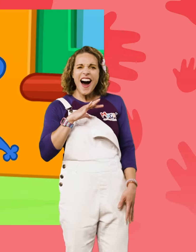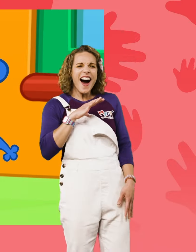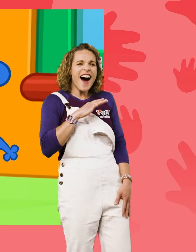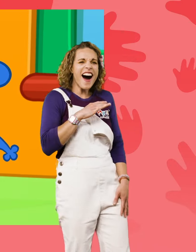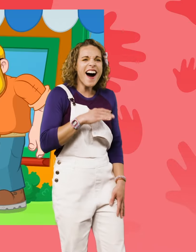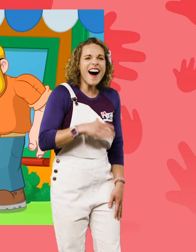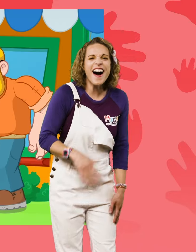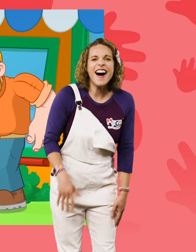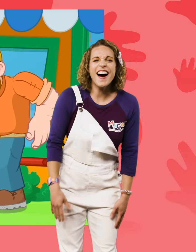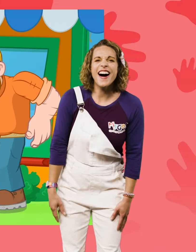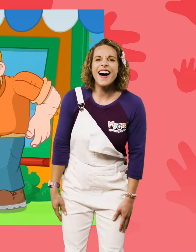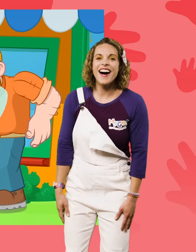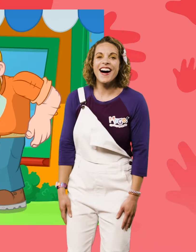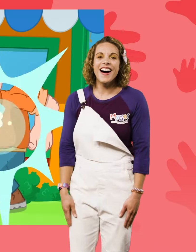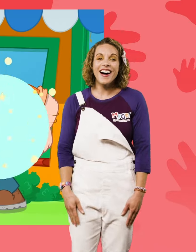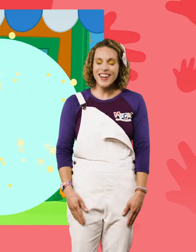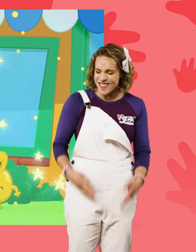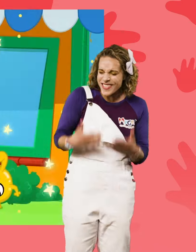Wow!